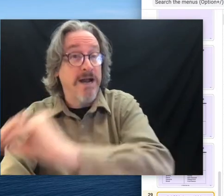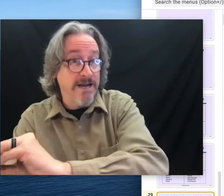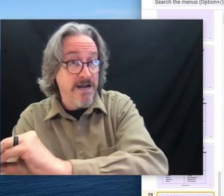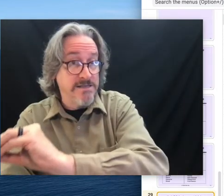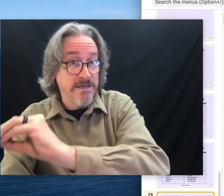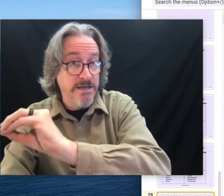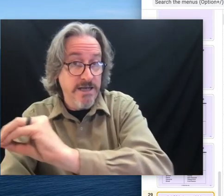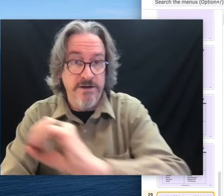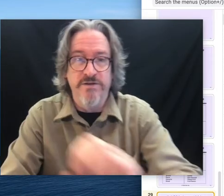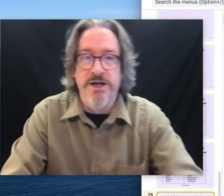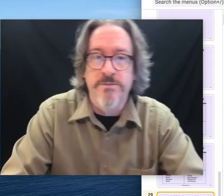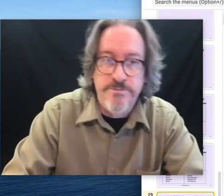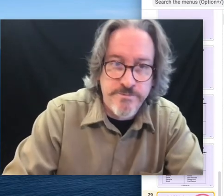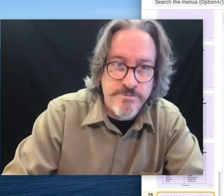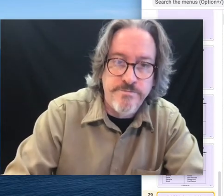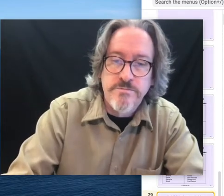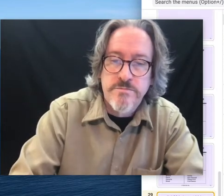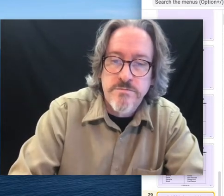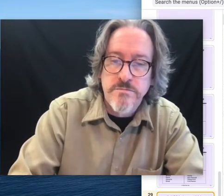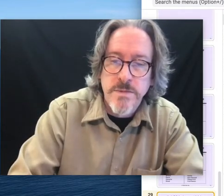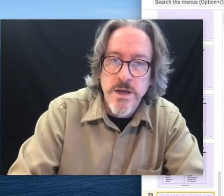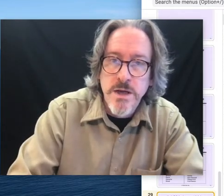to recognize it in a video.